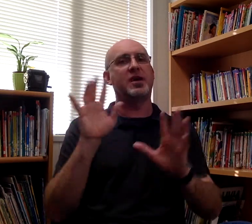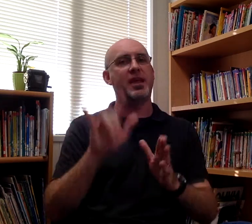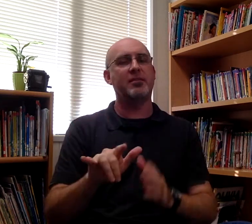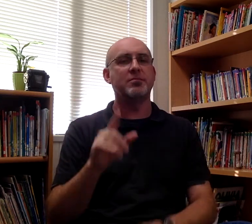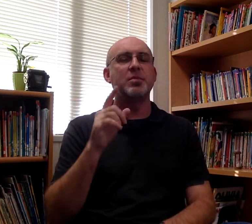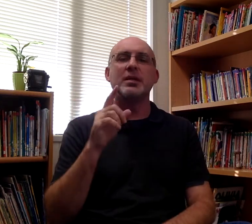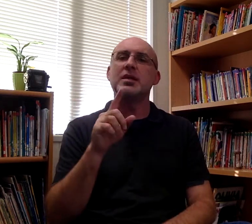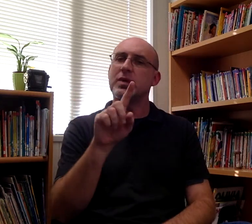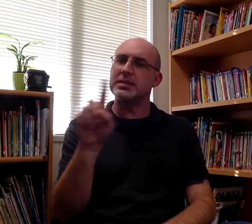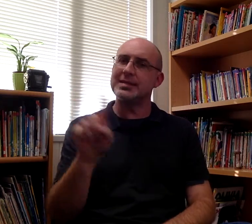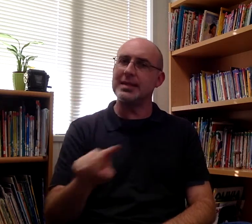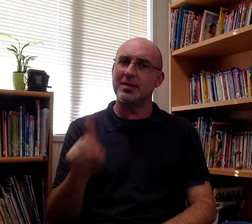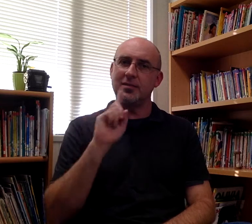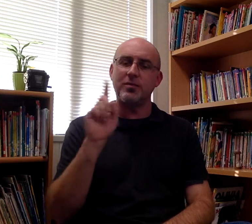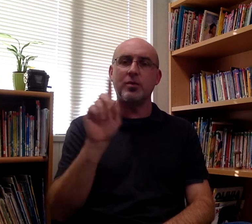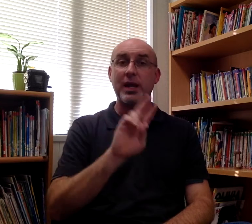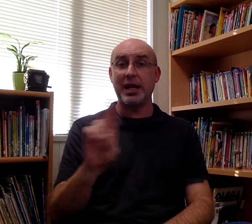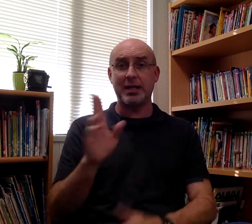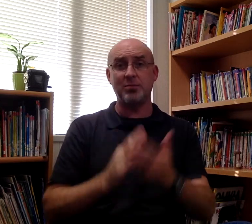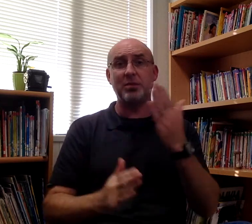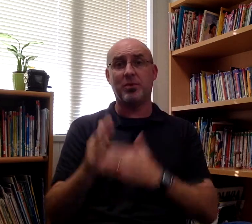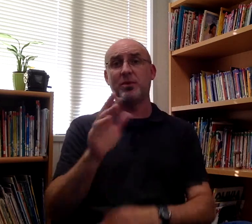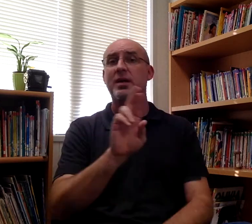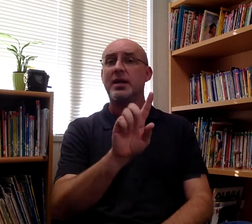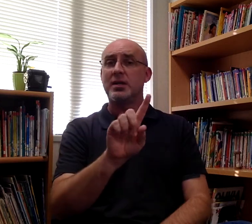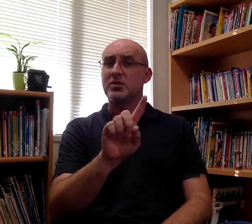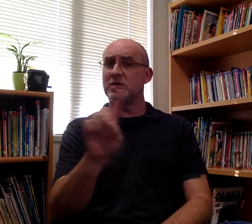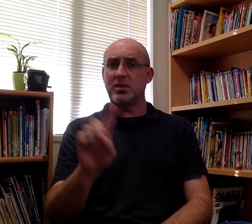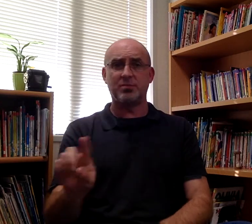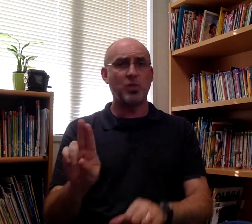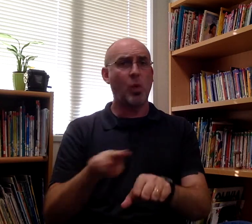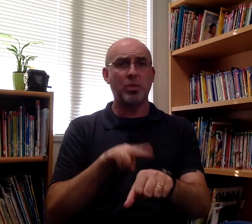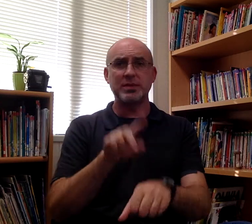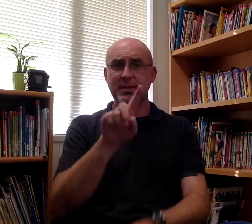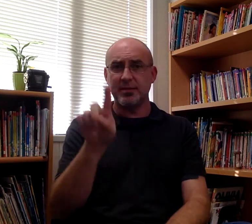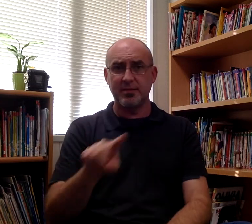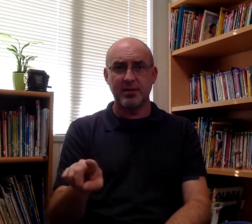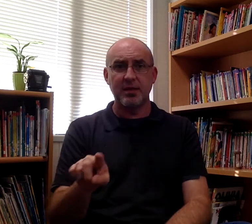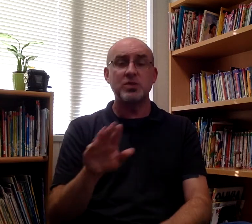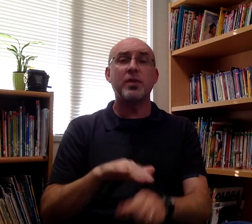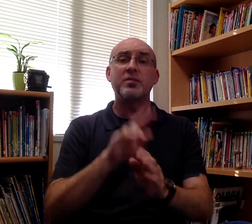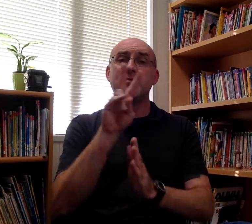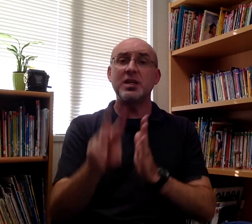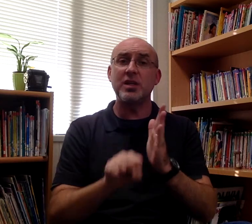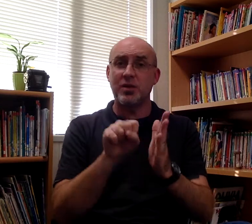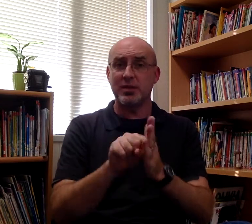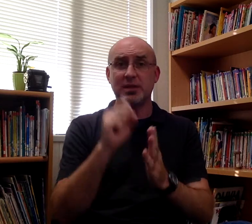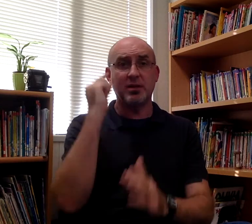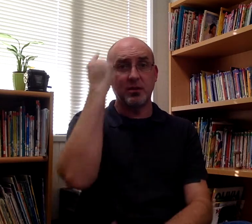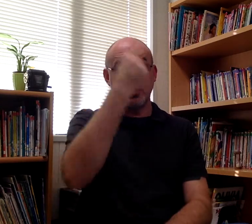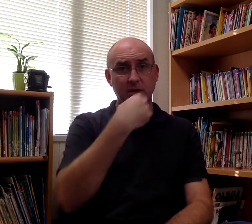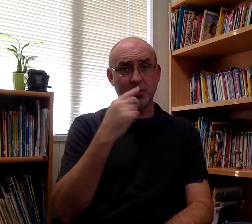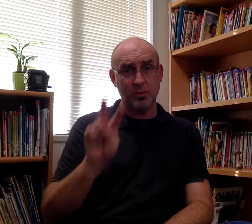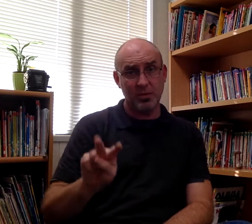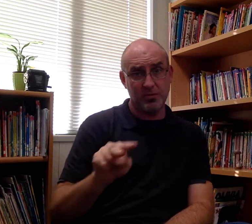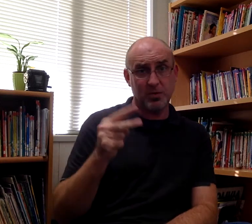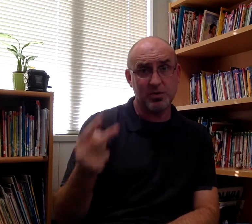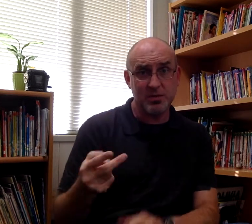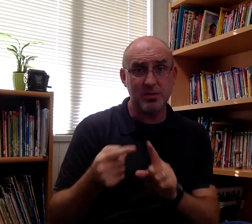that. But anyway, Z for right-handed people, just a normal Z. So on the video, it's going to look reversed to